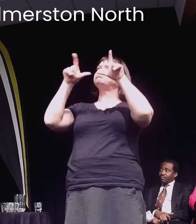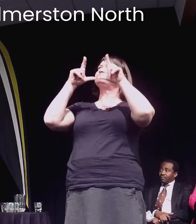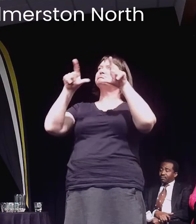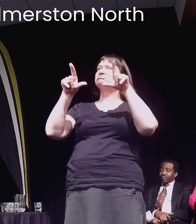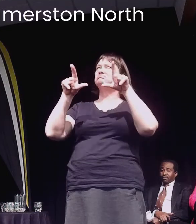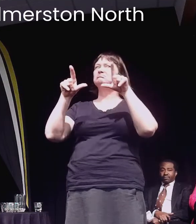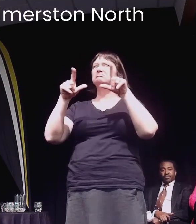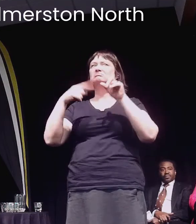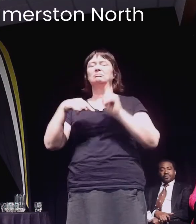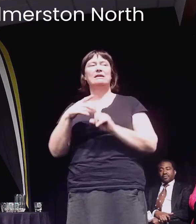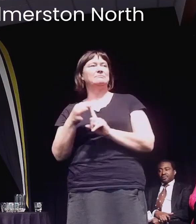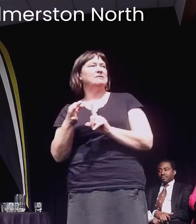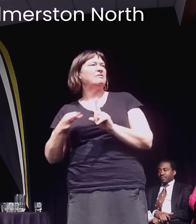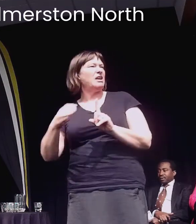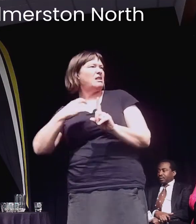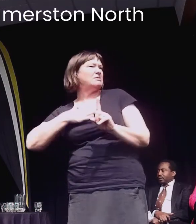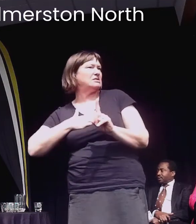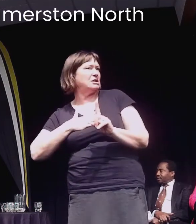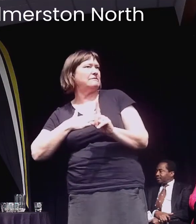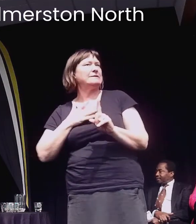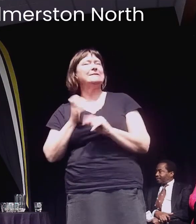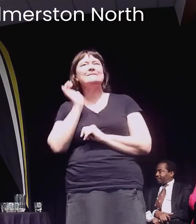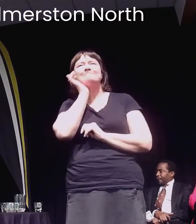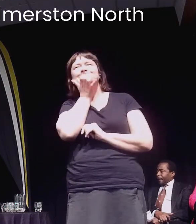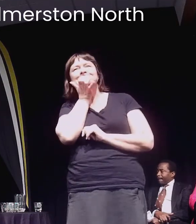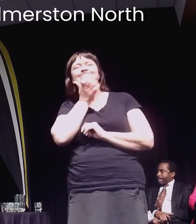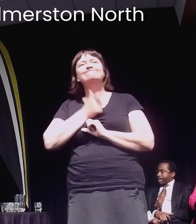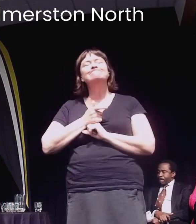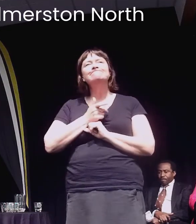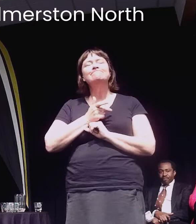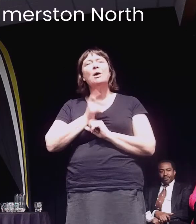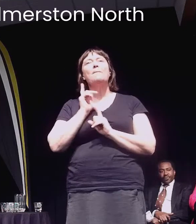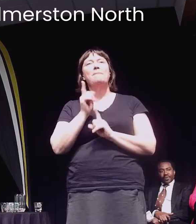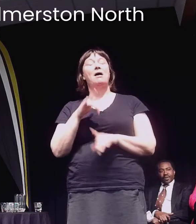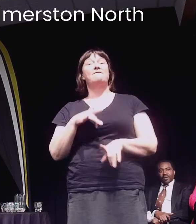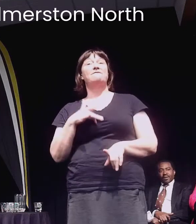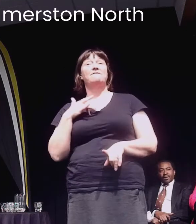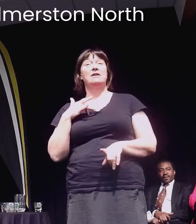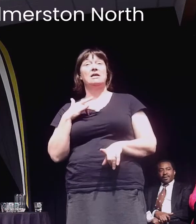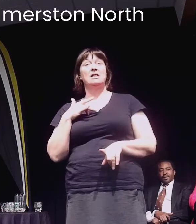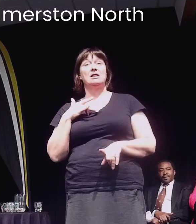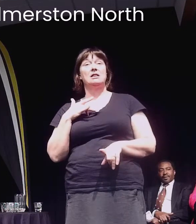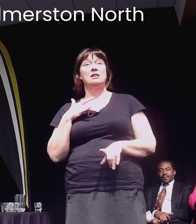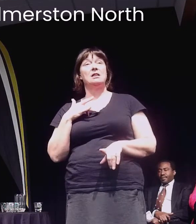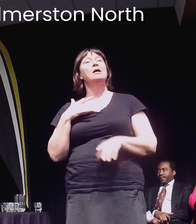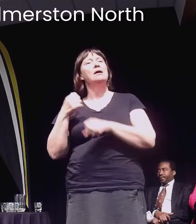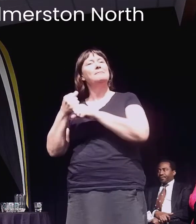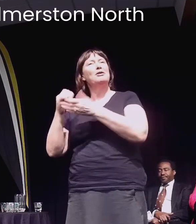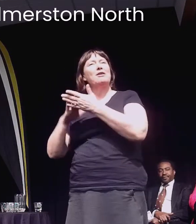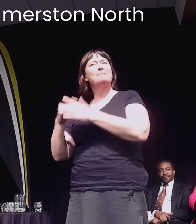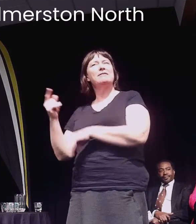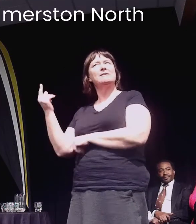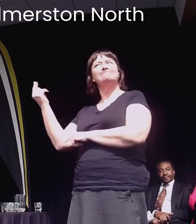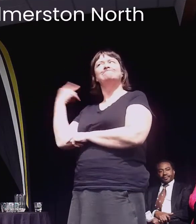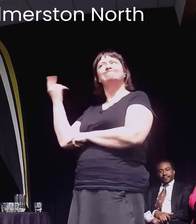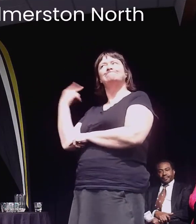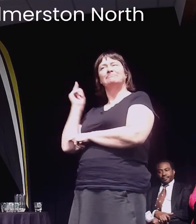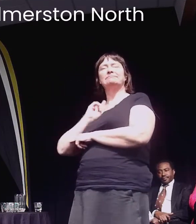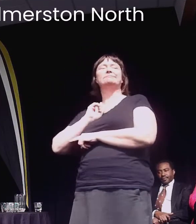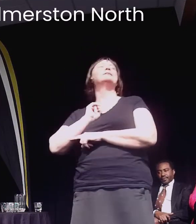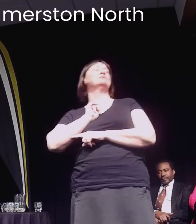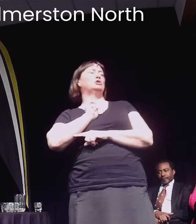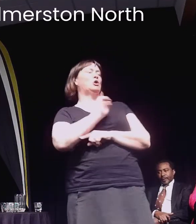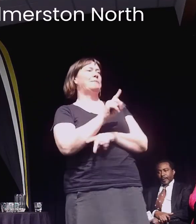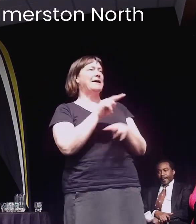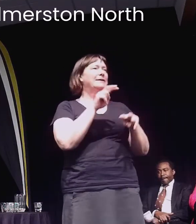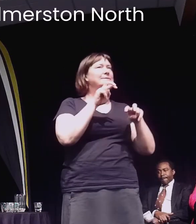Pacifica, you know, I just had to bear it with it. But I felt the sense of my grandmother pulling my ear to go back into there and sit